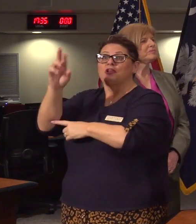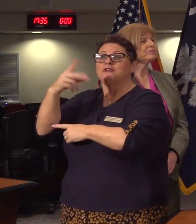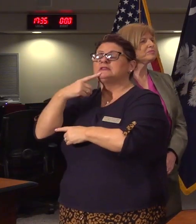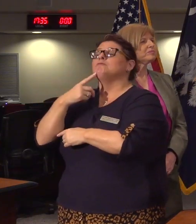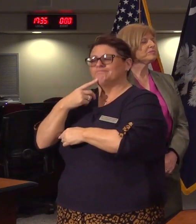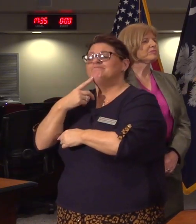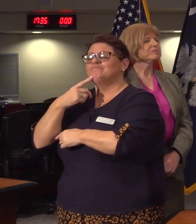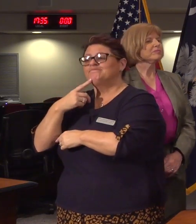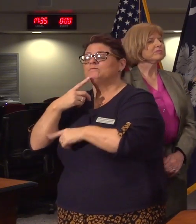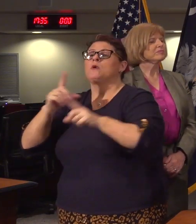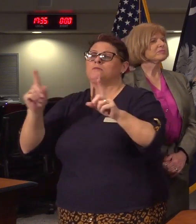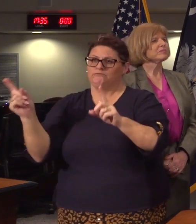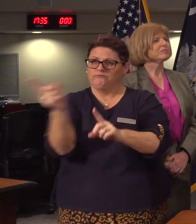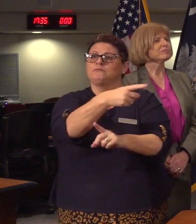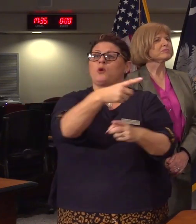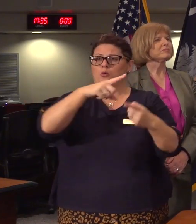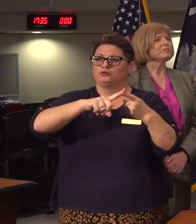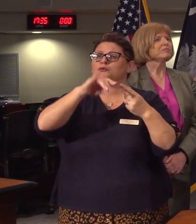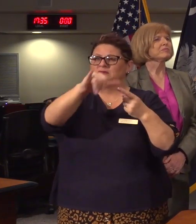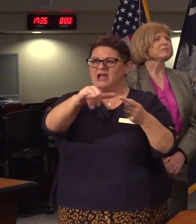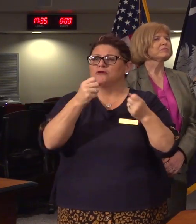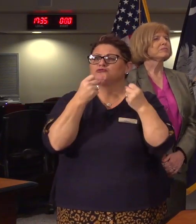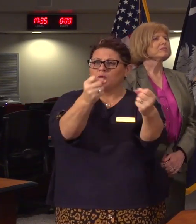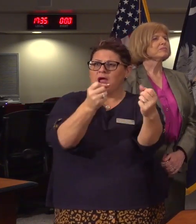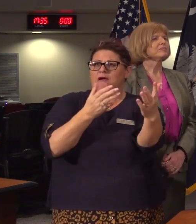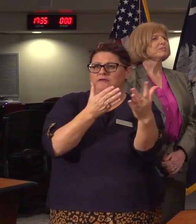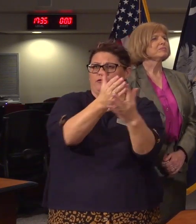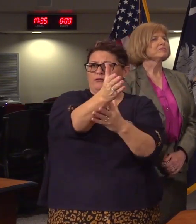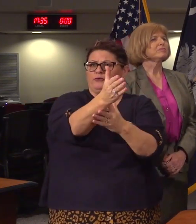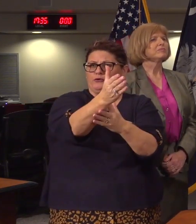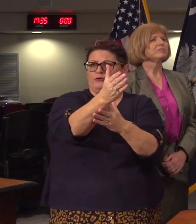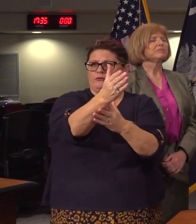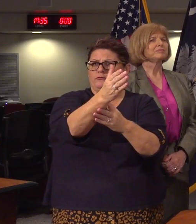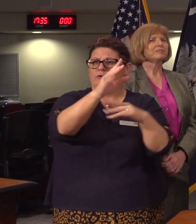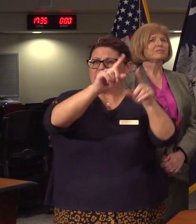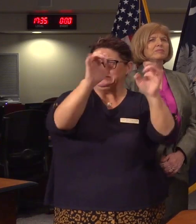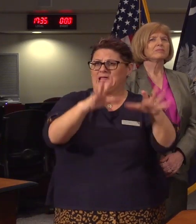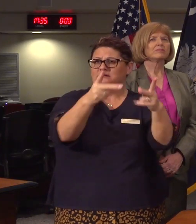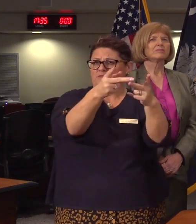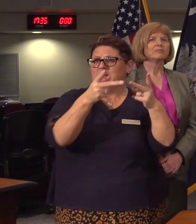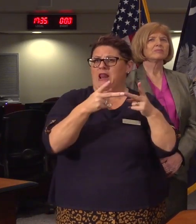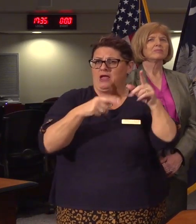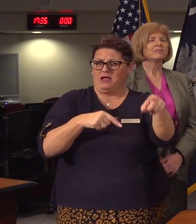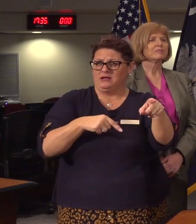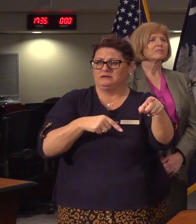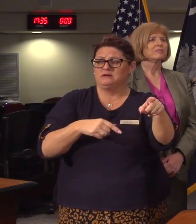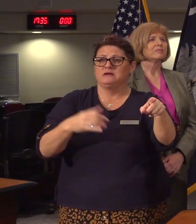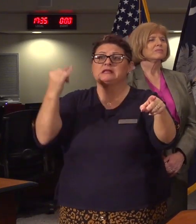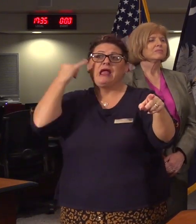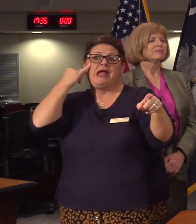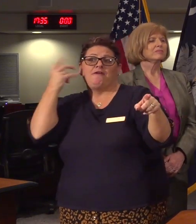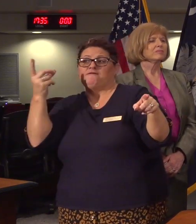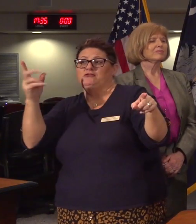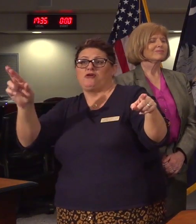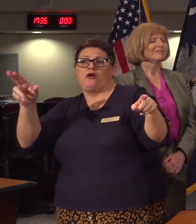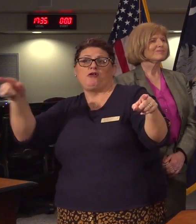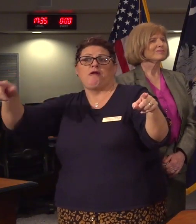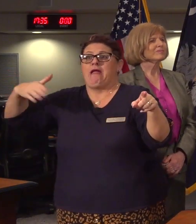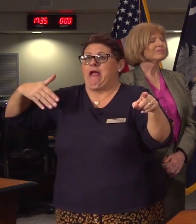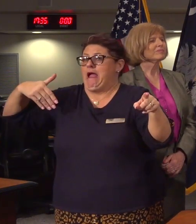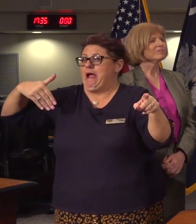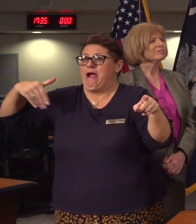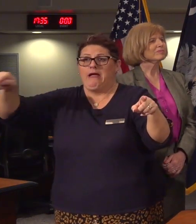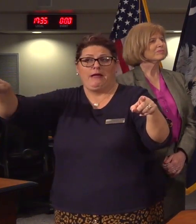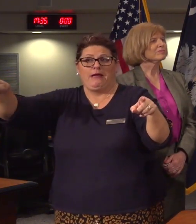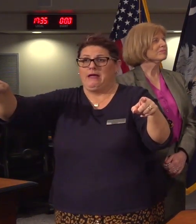tested through one of these drive-through opportunities. If they have not been previously evaluated by telemedicine,